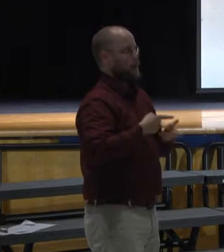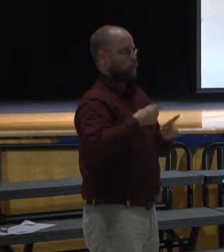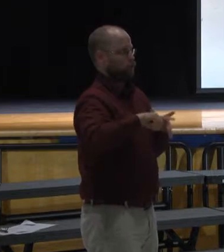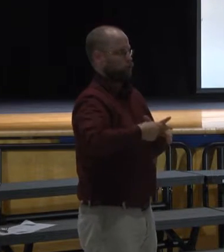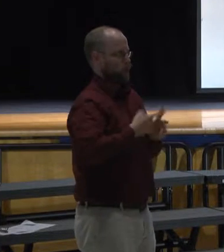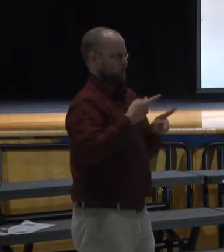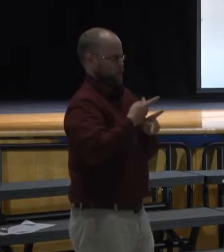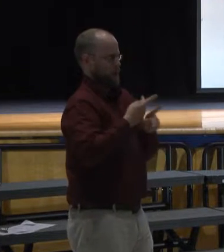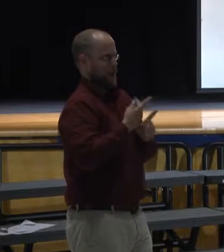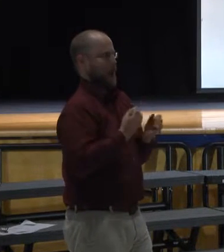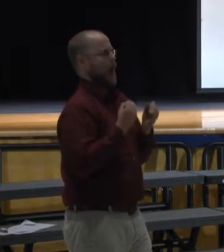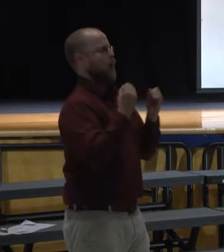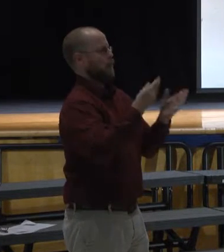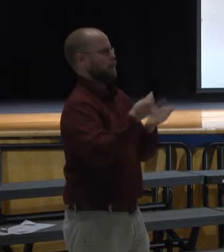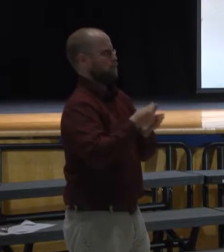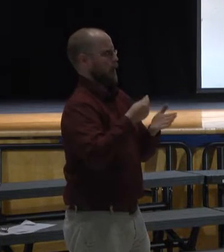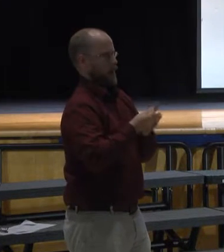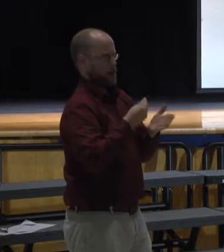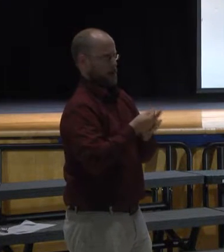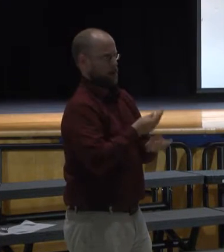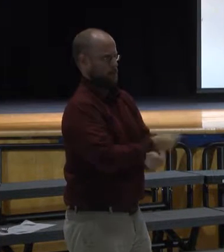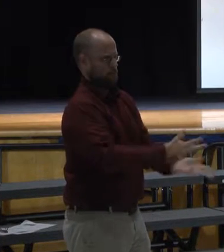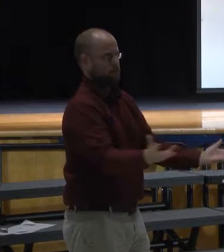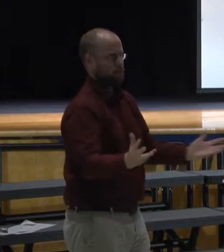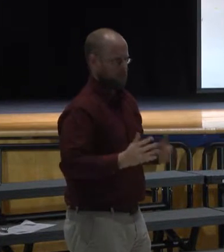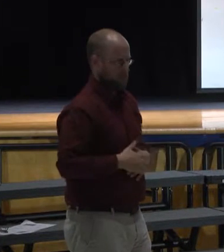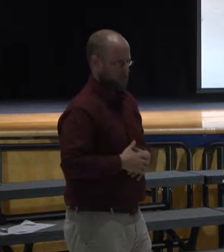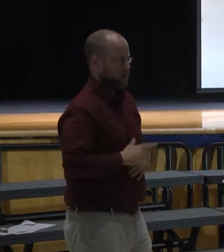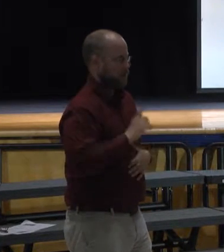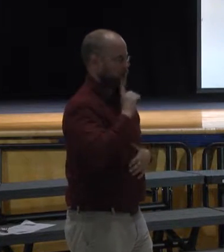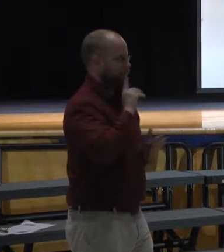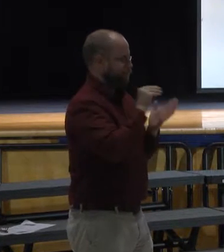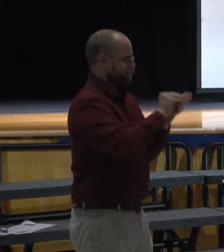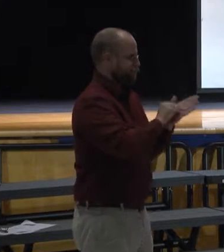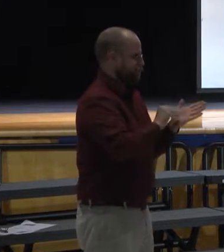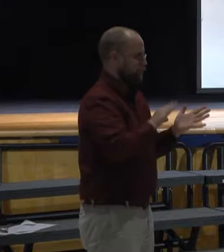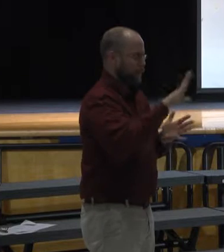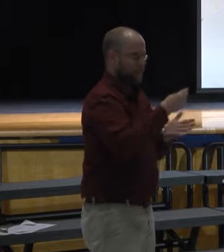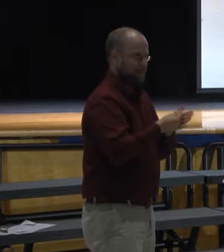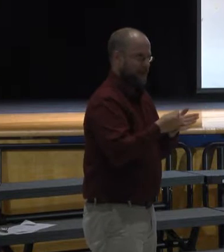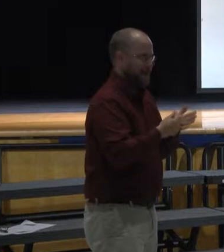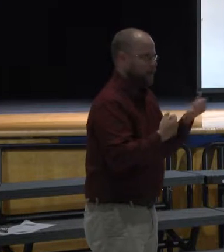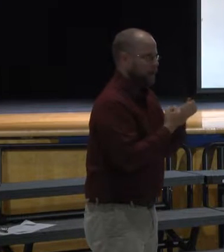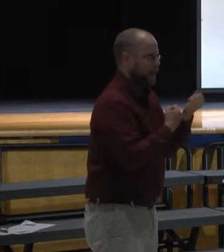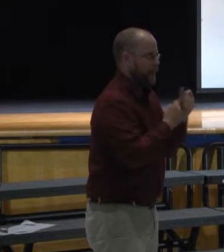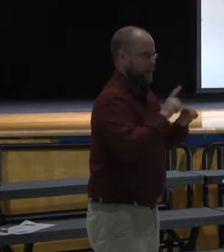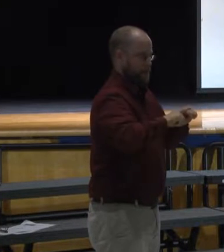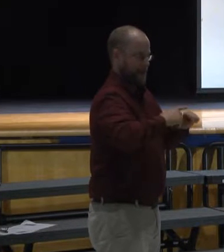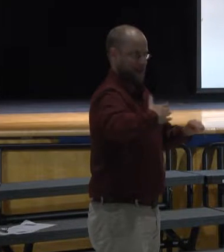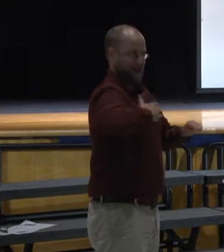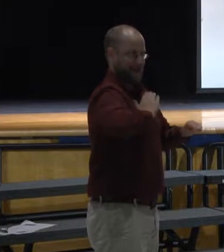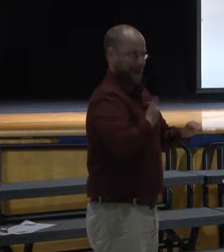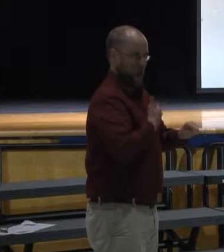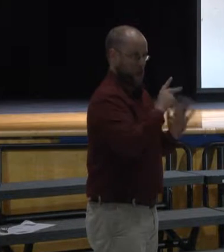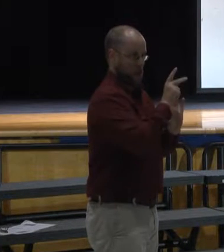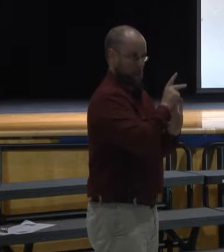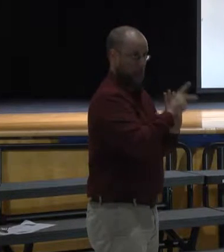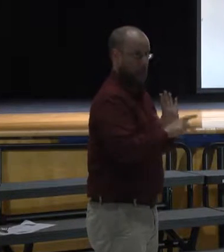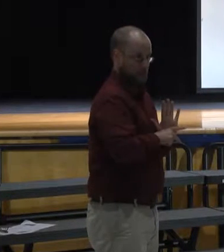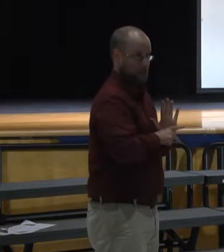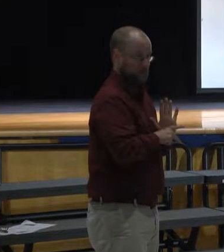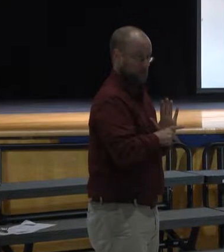process. And we package your financial aid based on our policies for our own institutional